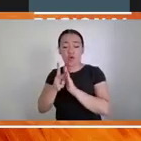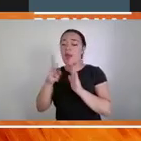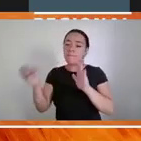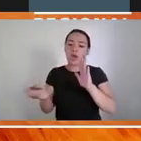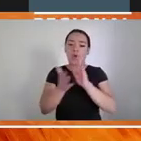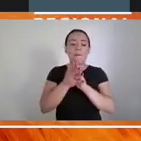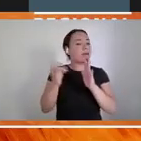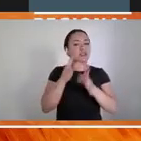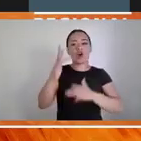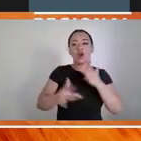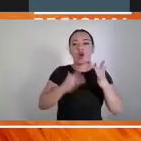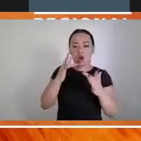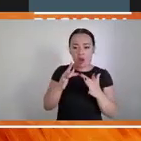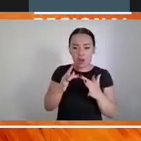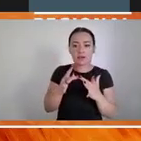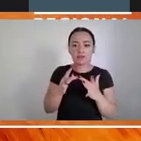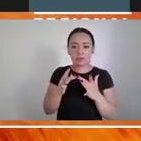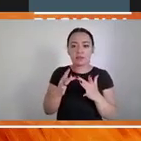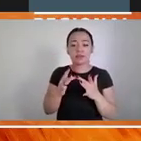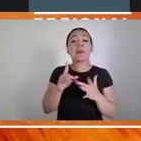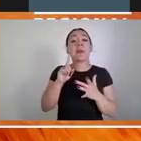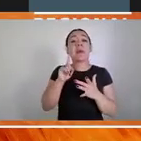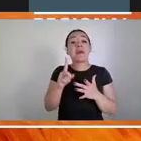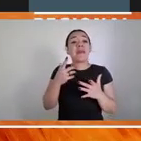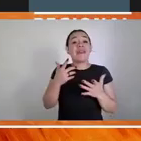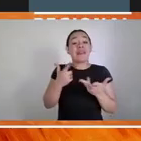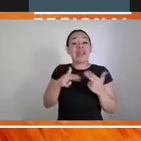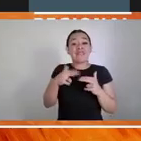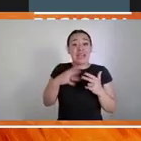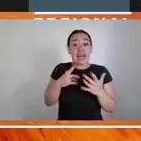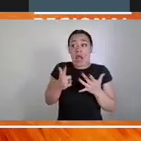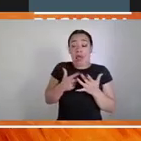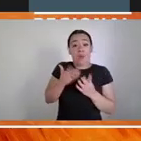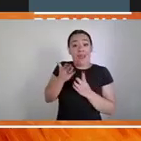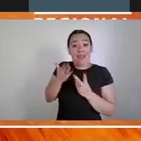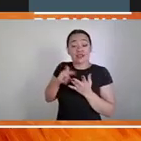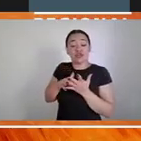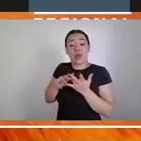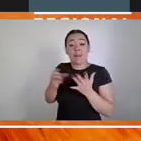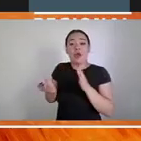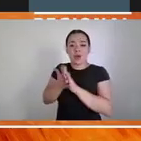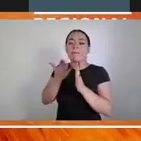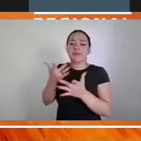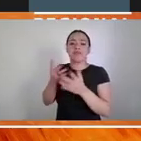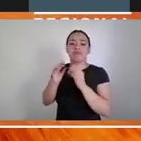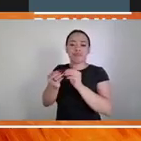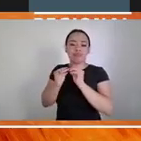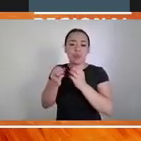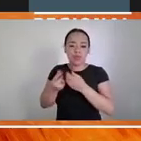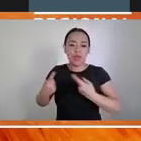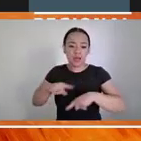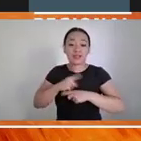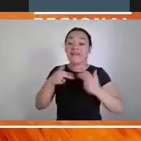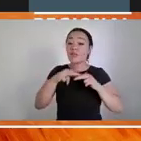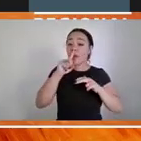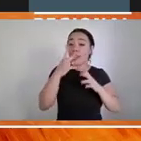form unless alternative submission is arranged with Regional Arts Australia. If you cannot access the online application form,